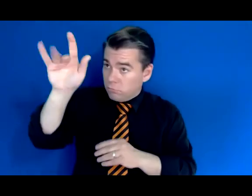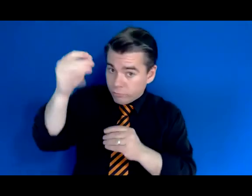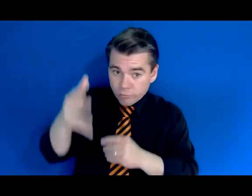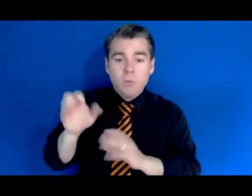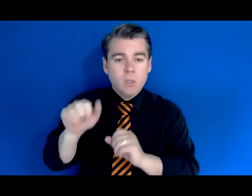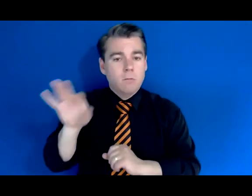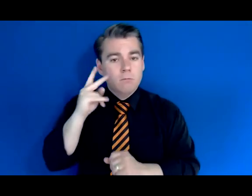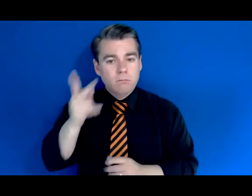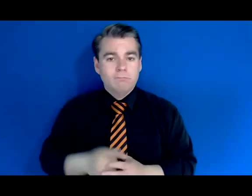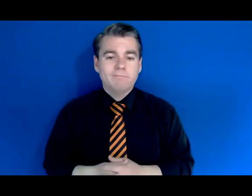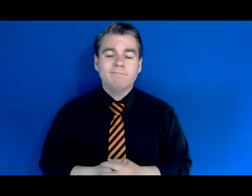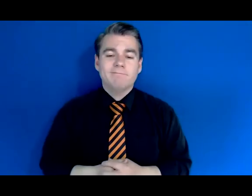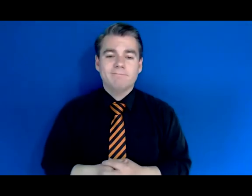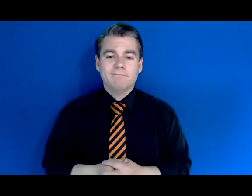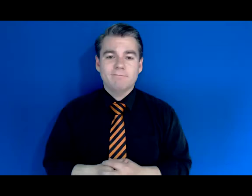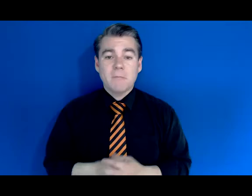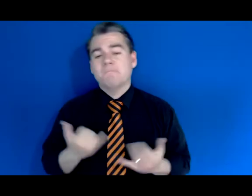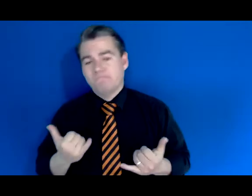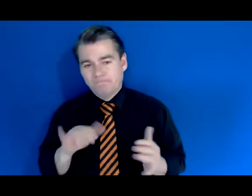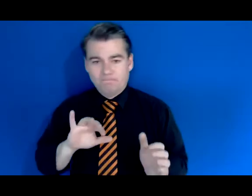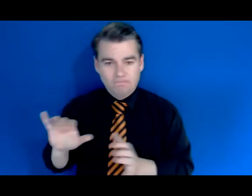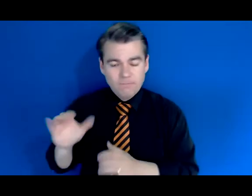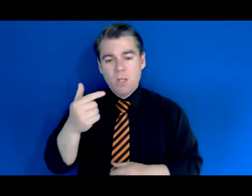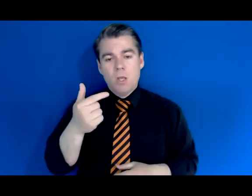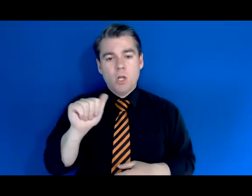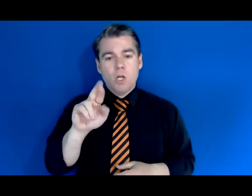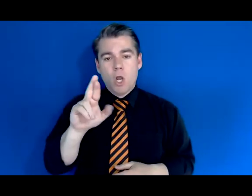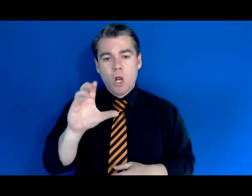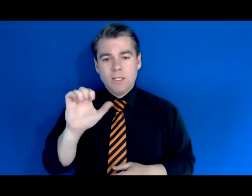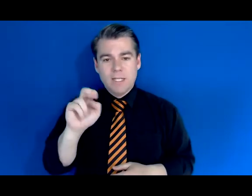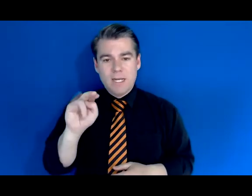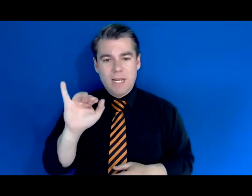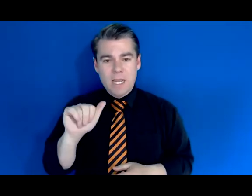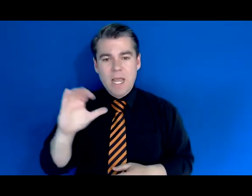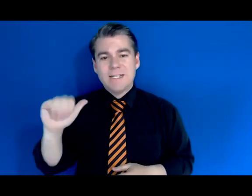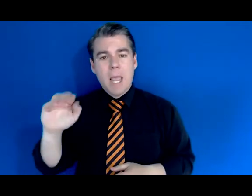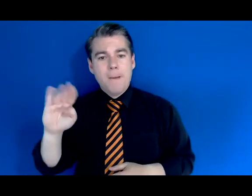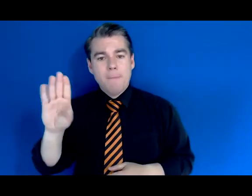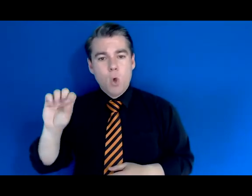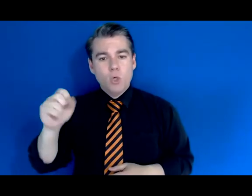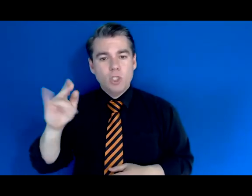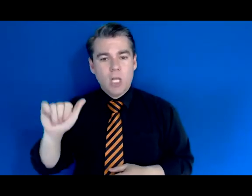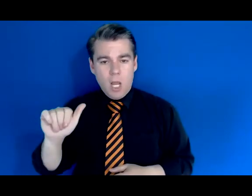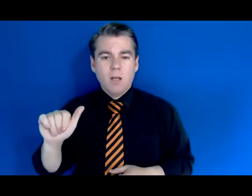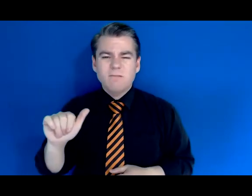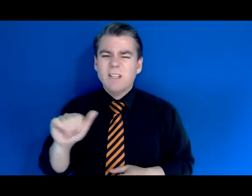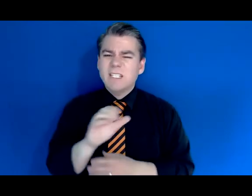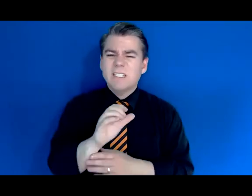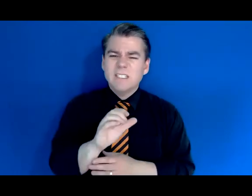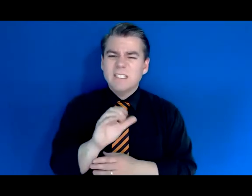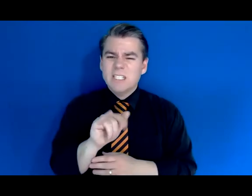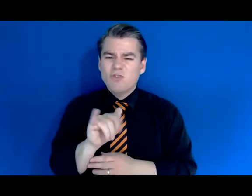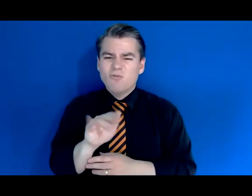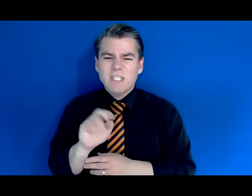All right, let's dive into Garcinia cambogia, or citrine K. This is a flowering